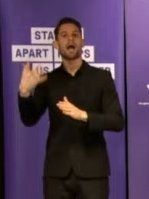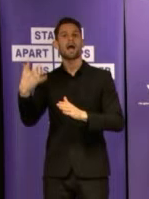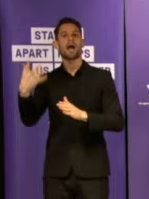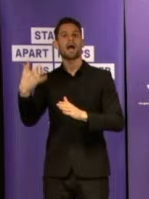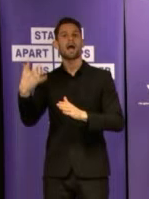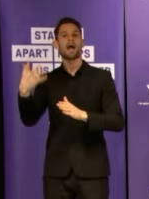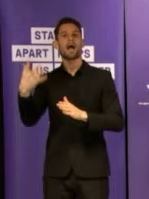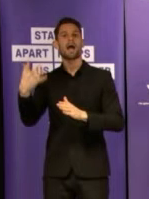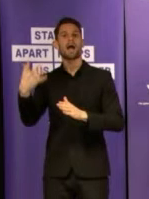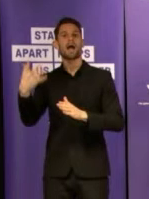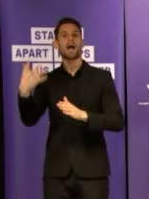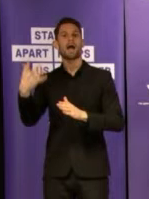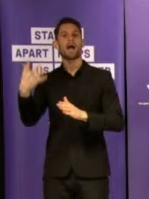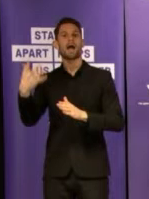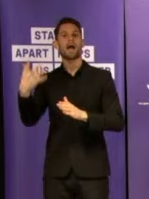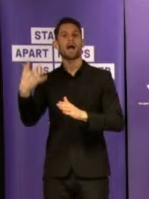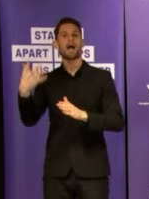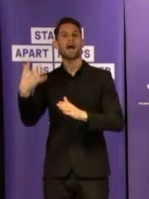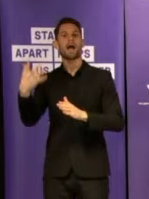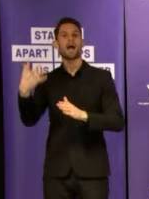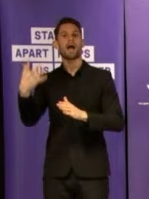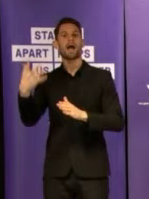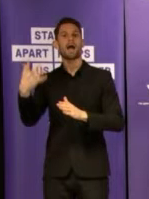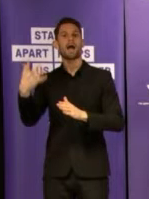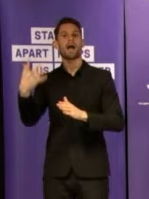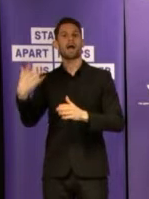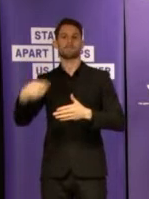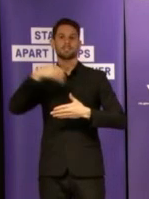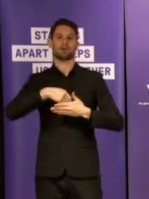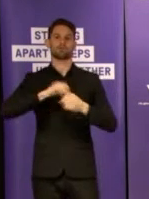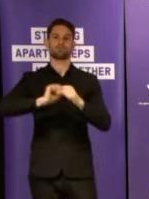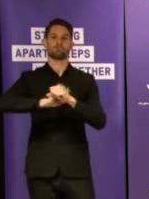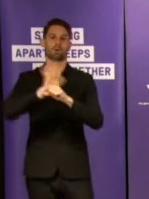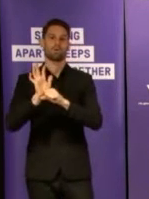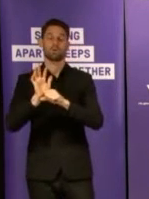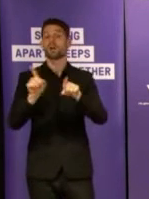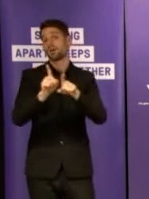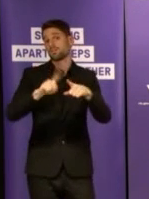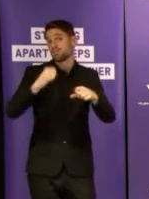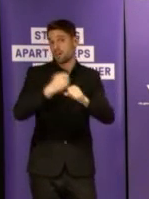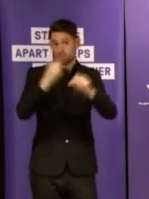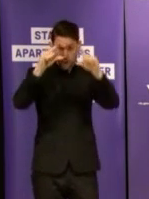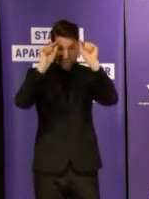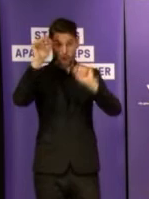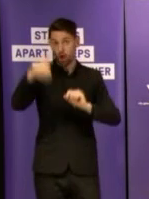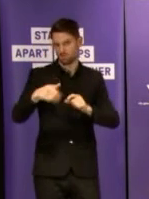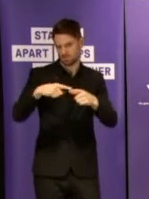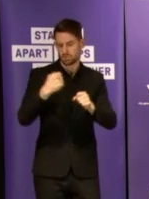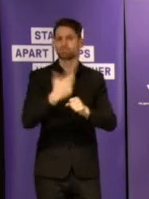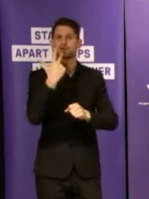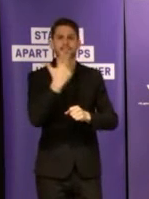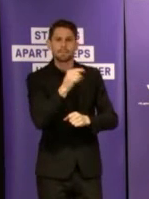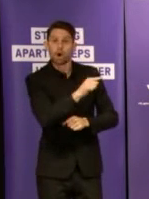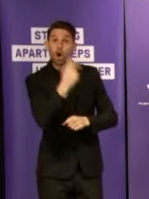from coronavirus, it is with coronavirus. Aged care, there would have been some residents who